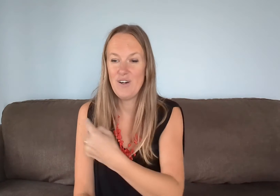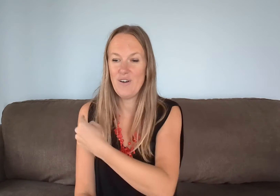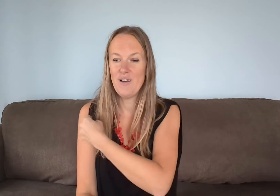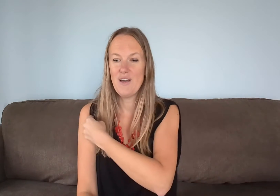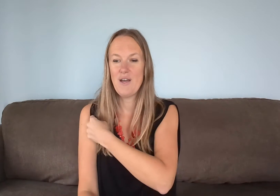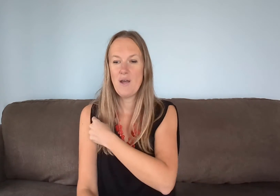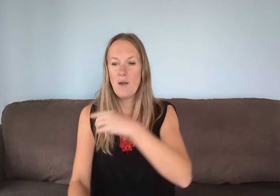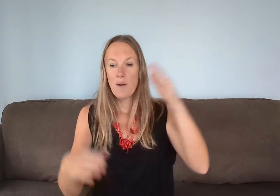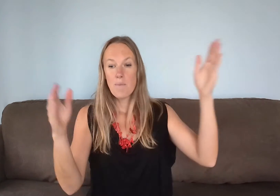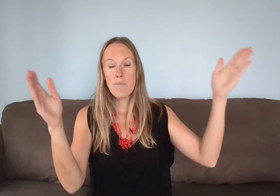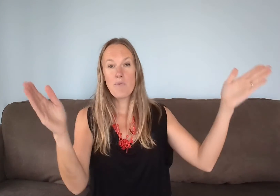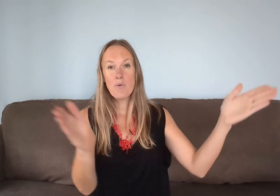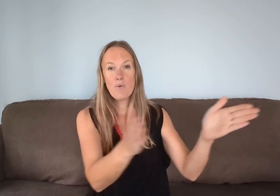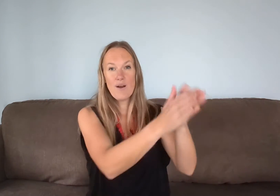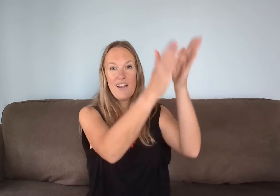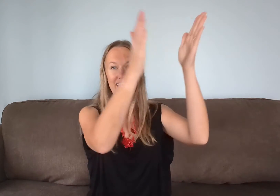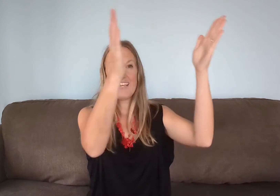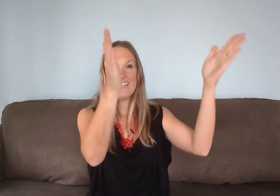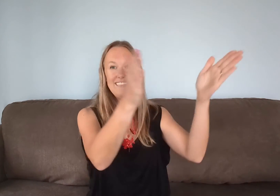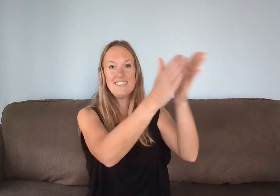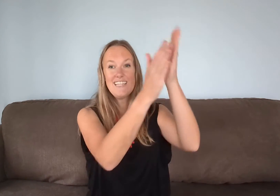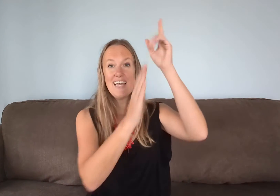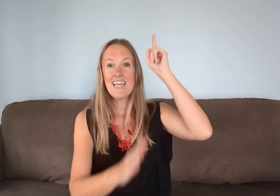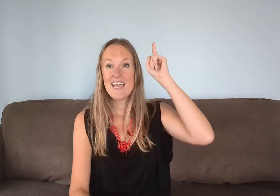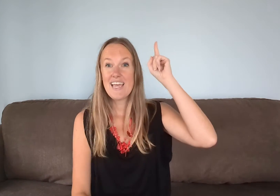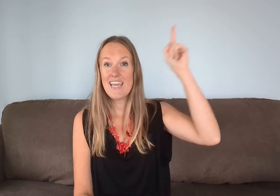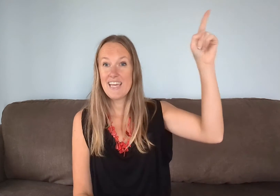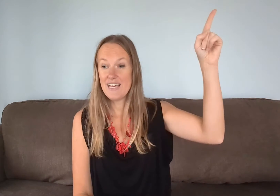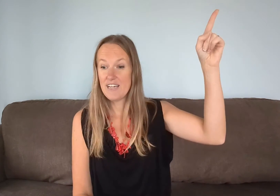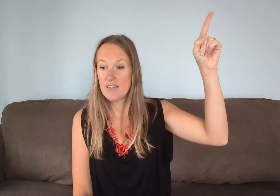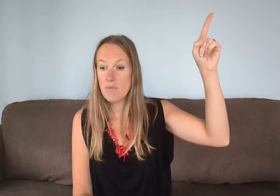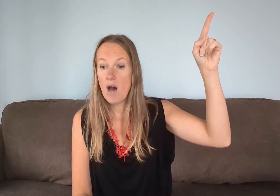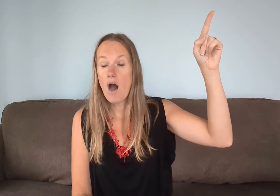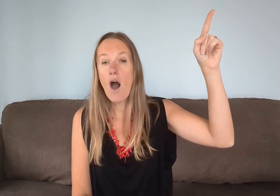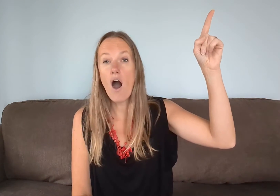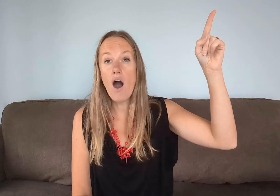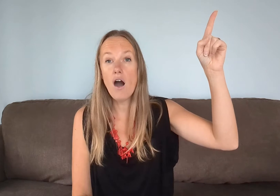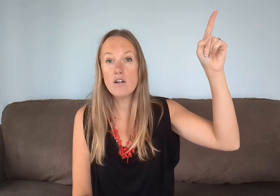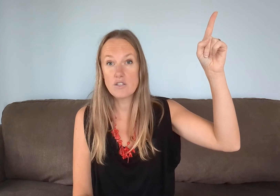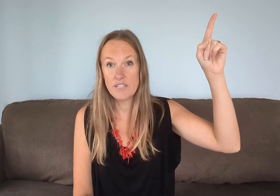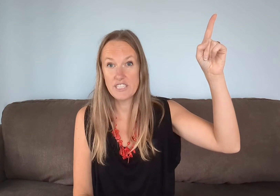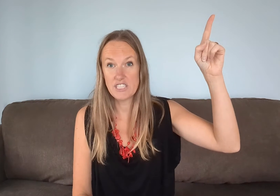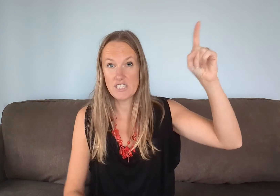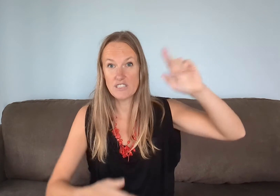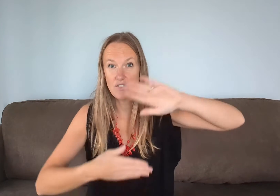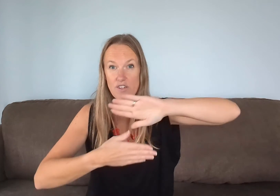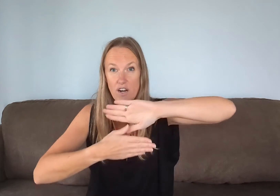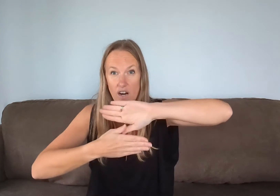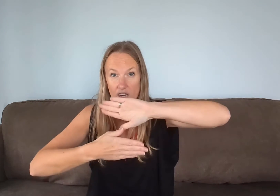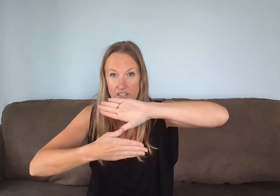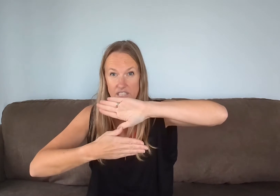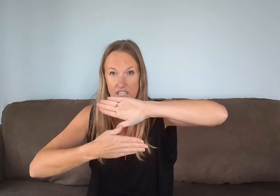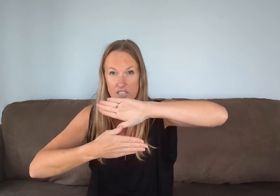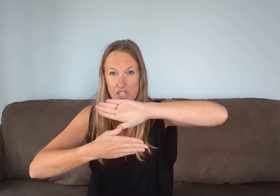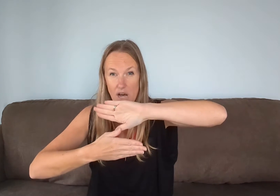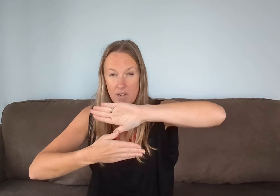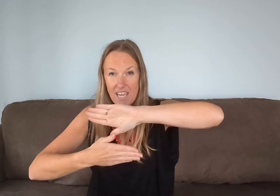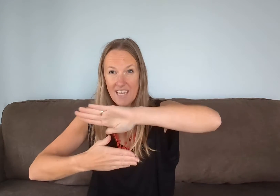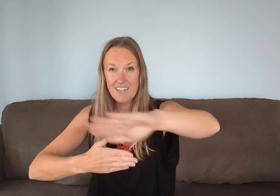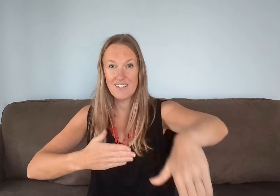flow. Praise Him, all creatures. So for all, you take your dominant hand and